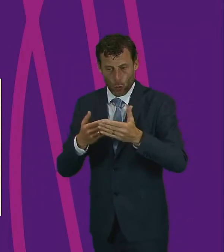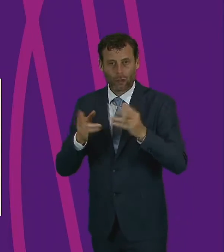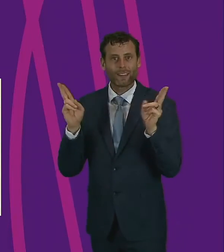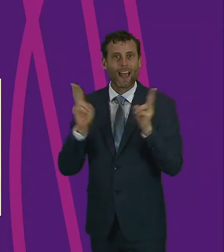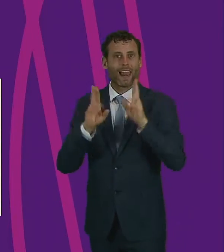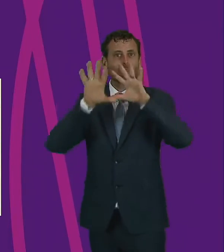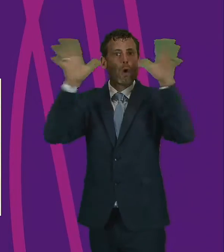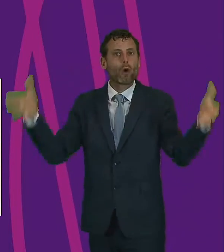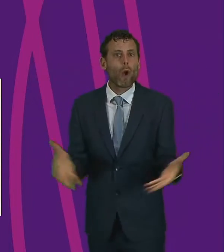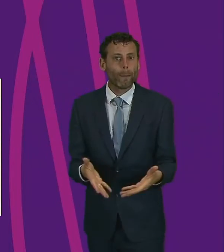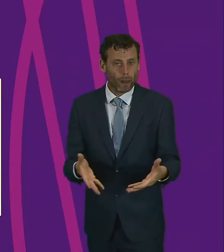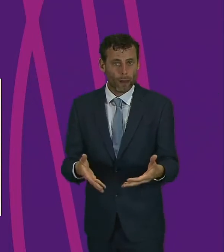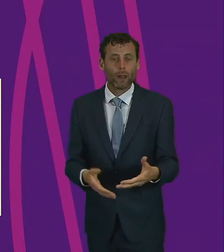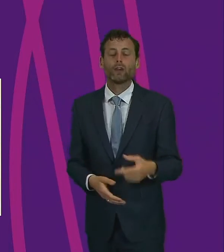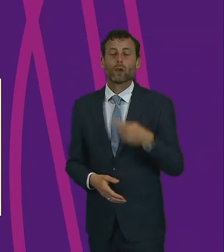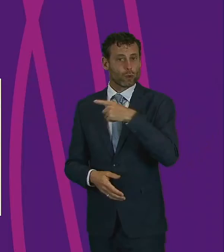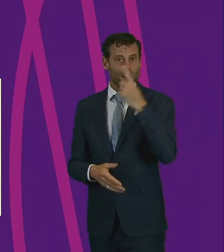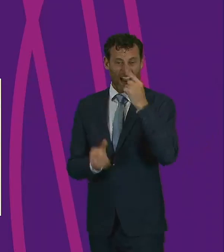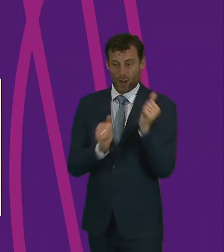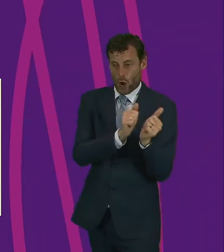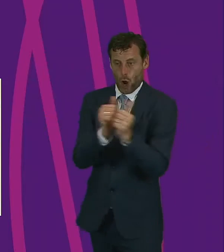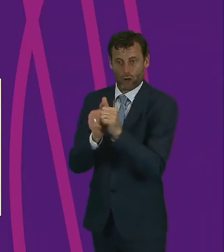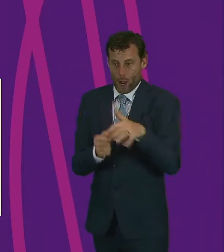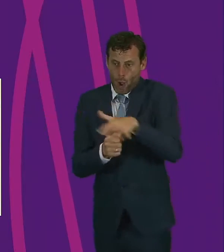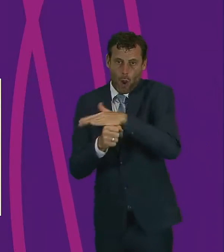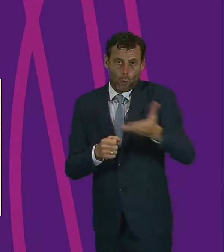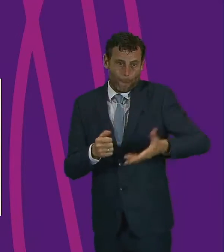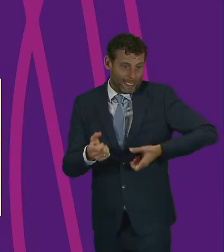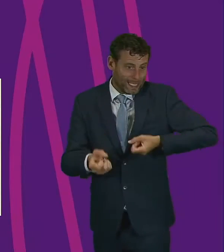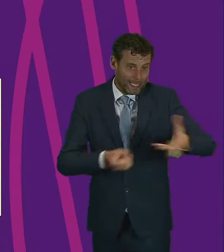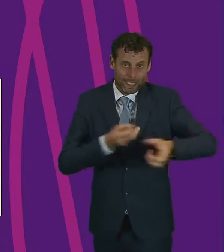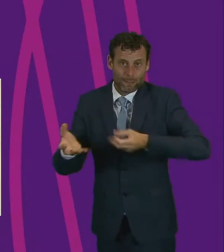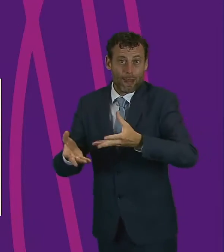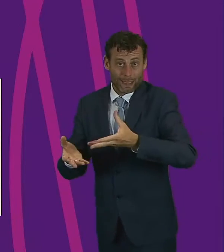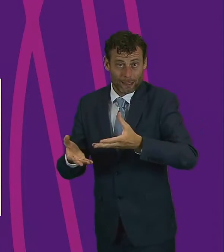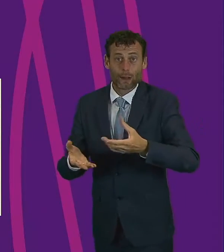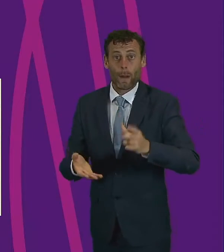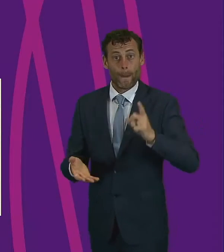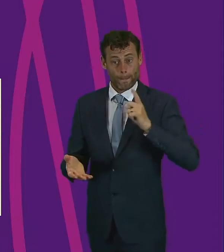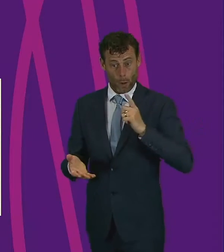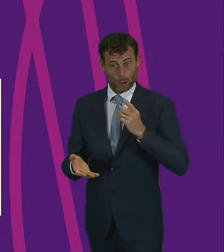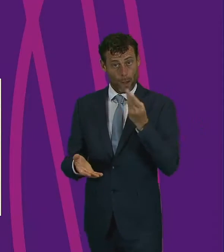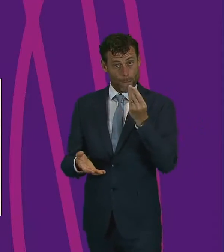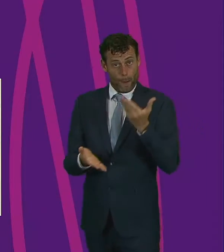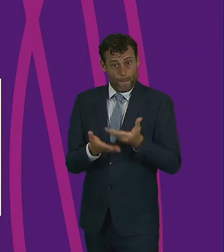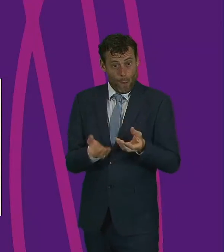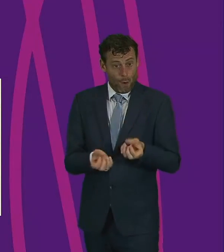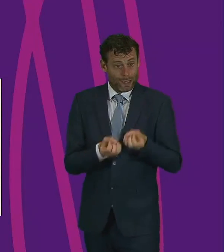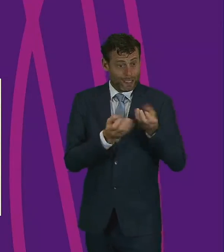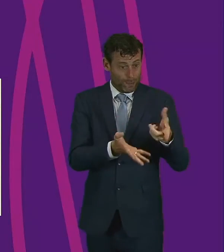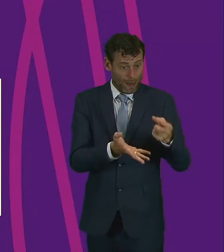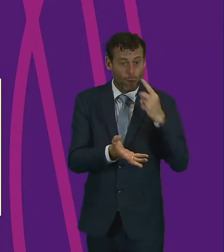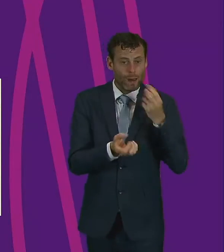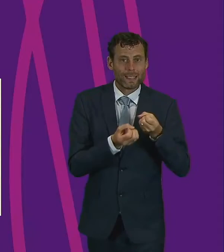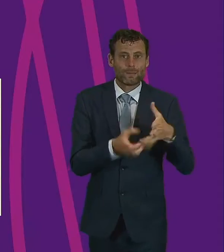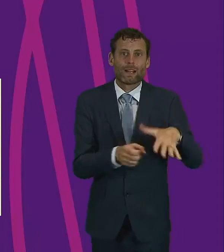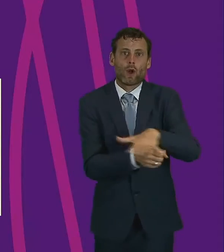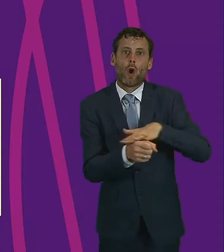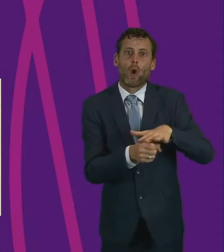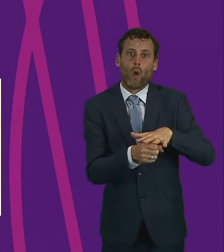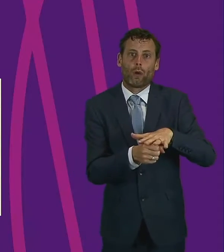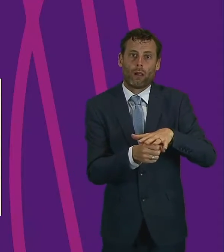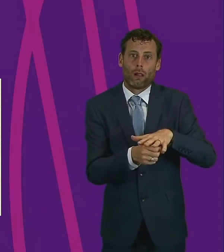local supply chains is now, because we know that the money is more likely to be spent locally, reinvesting in the